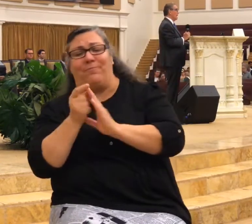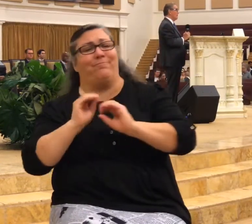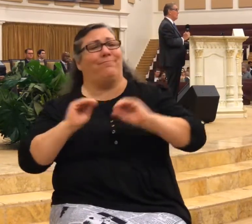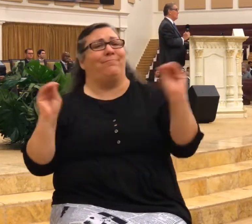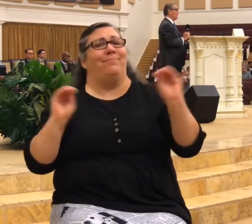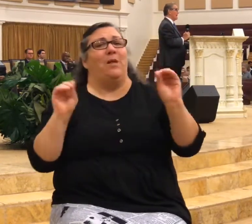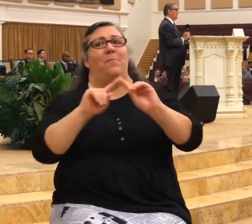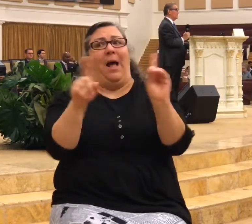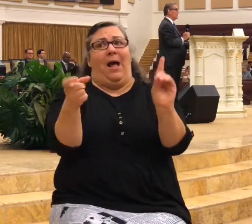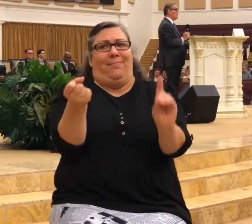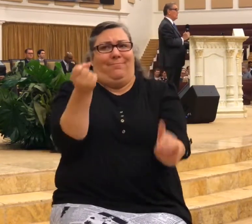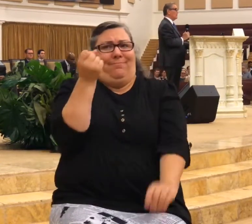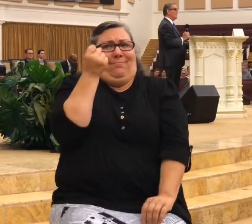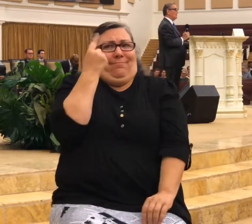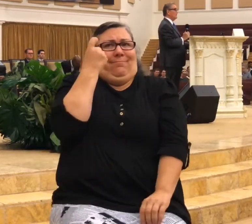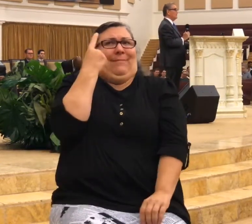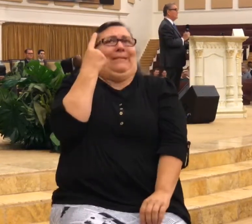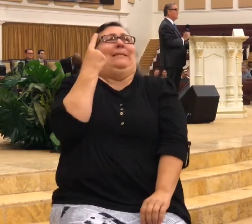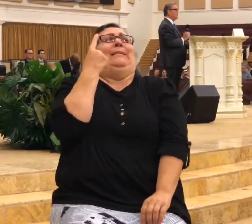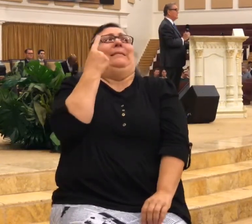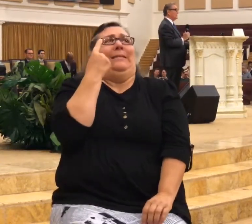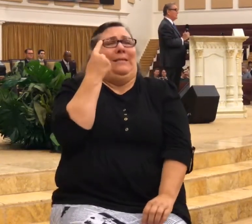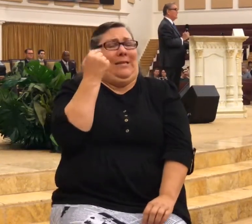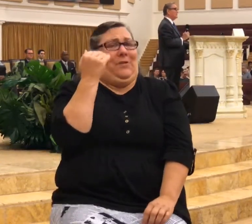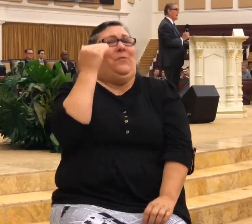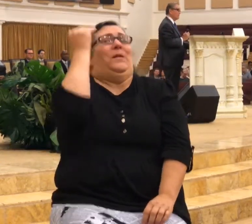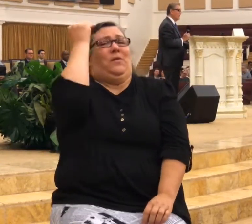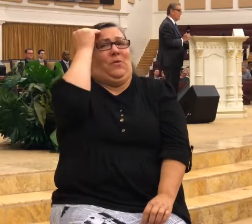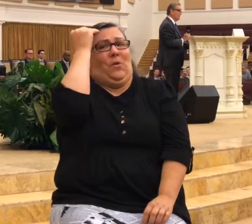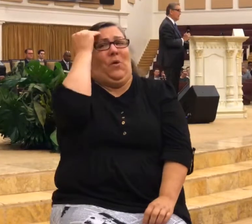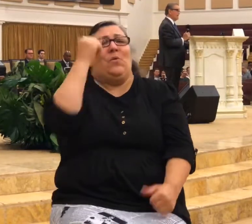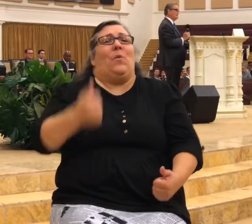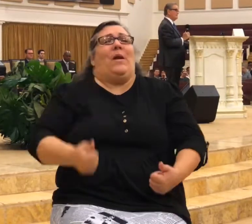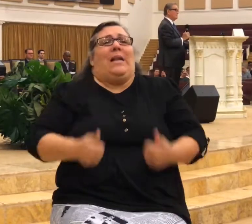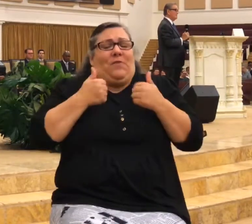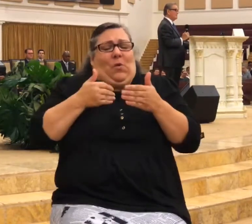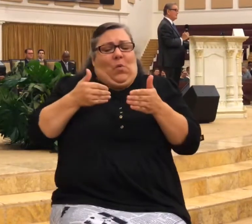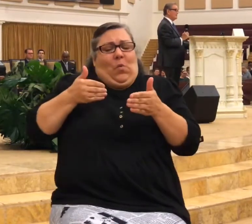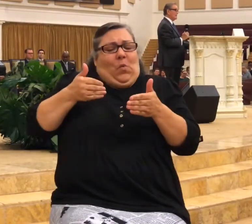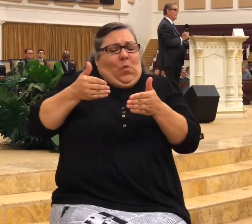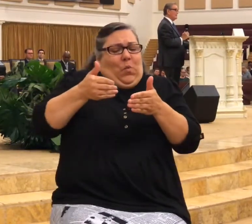be aware of the fact that we are living in the time of the end.